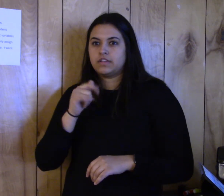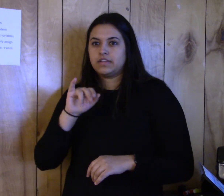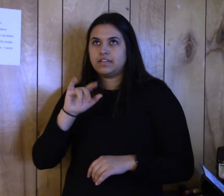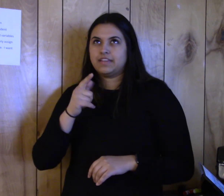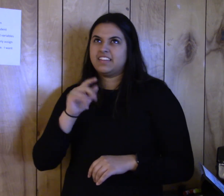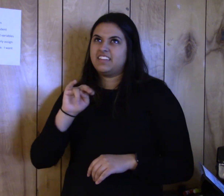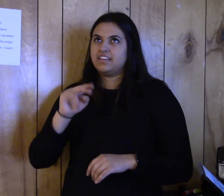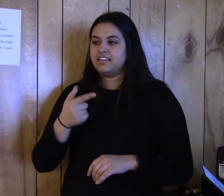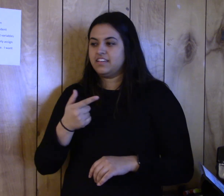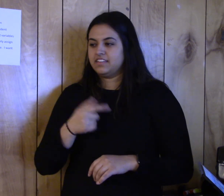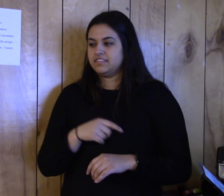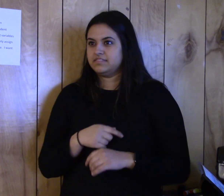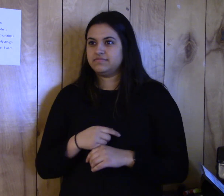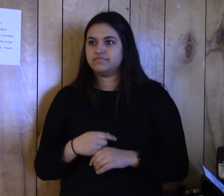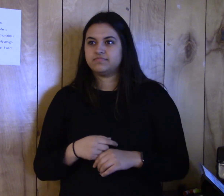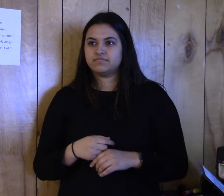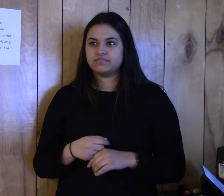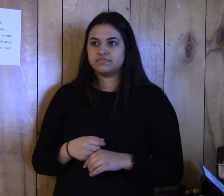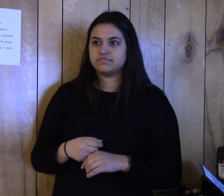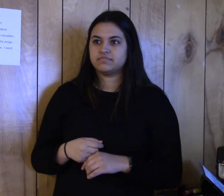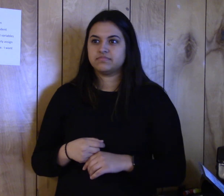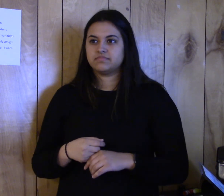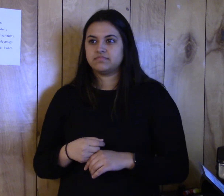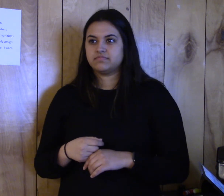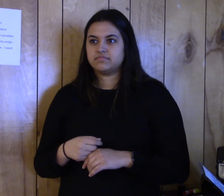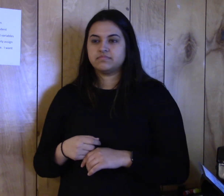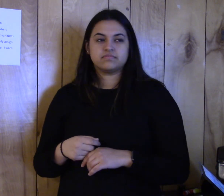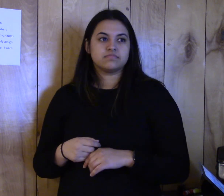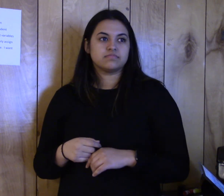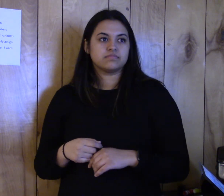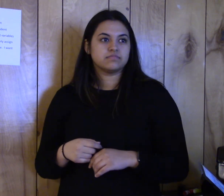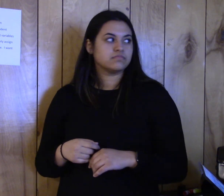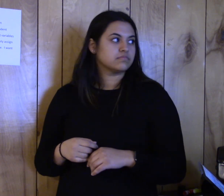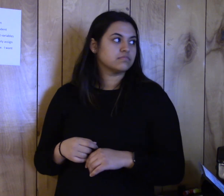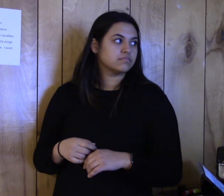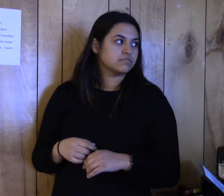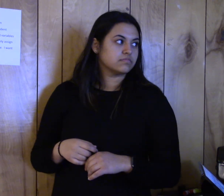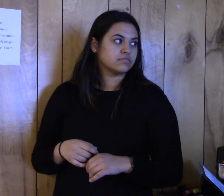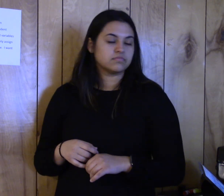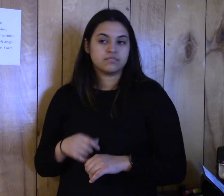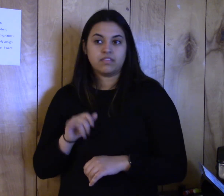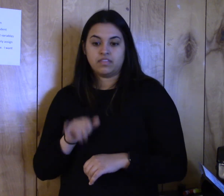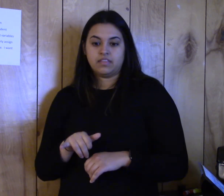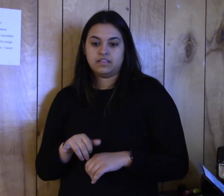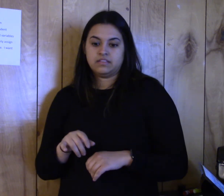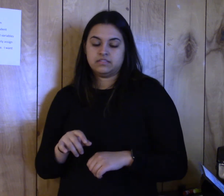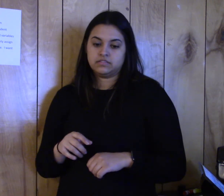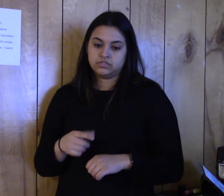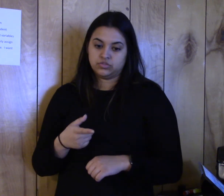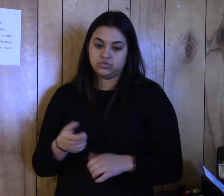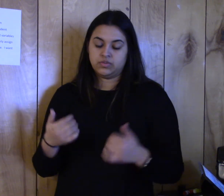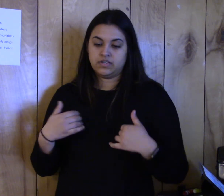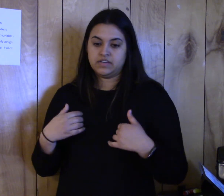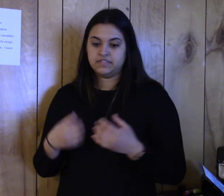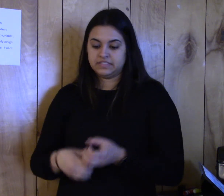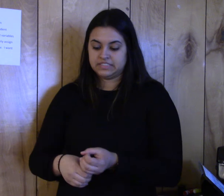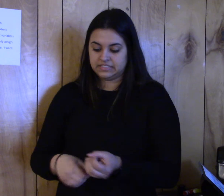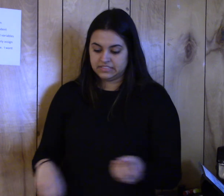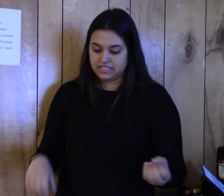There aren't a lot of us, especially around here. Frog gigging is you like basically get a stick and put a nail or something in the end